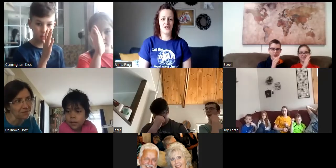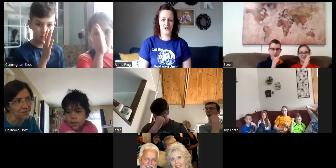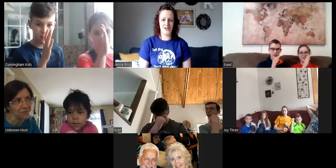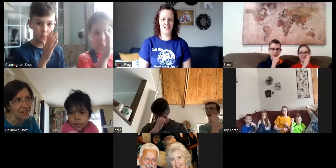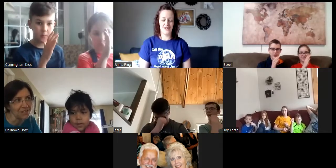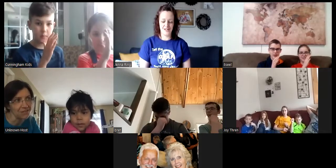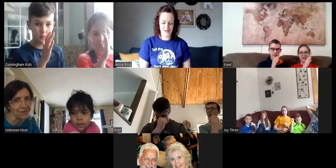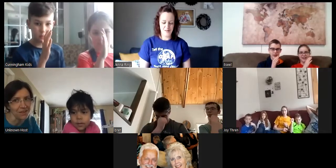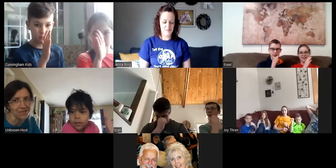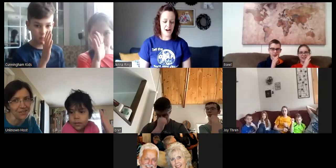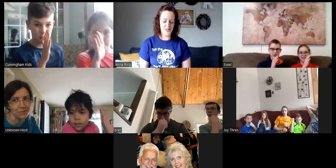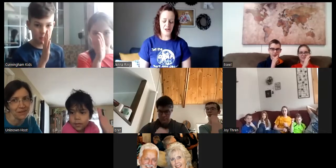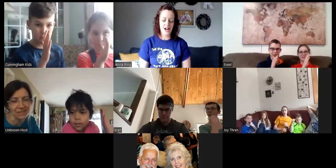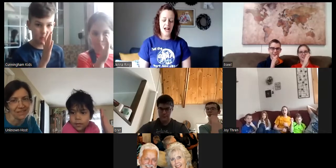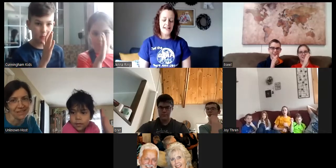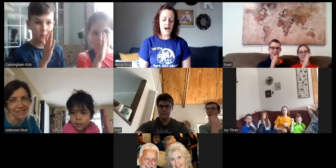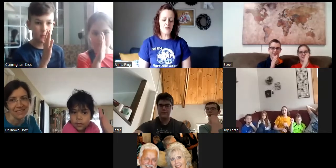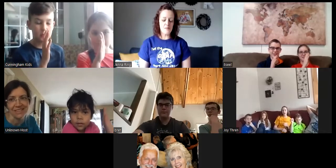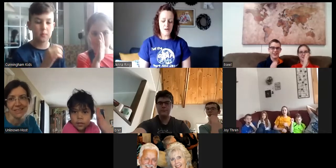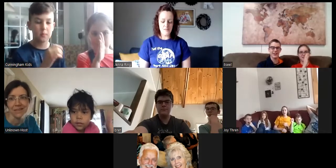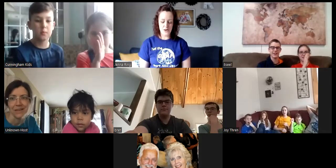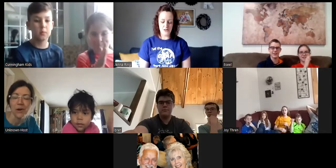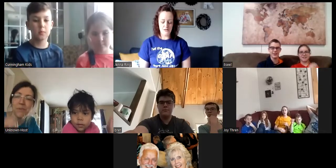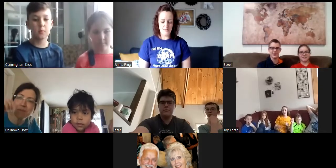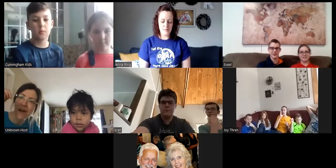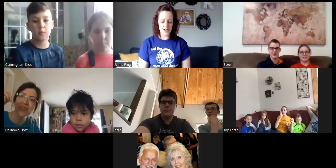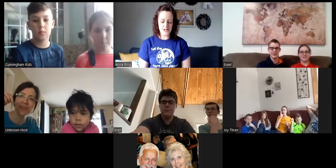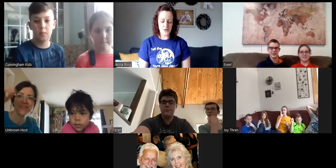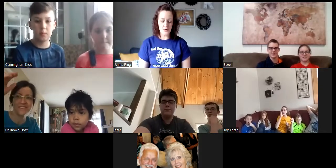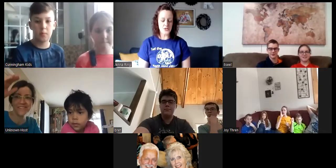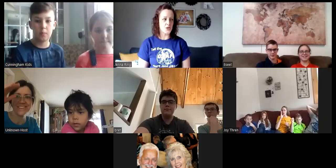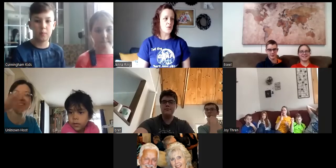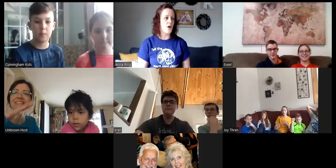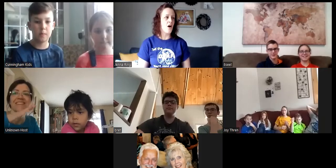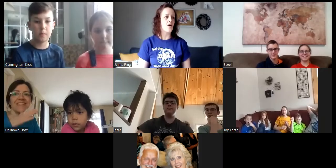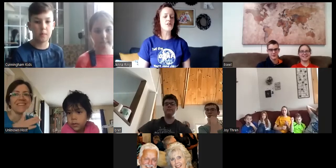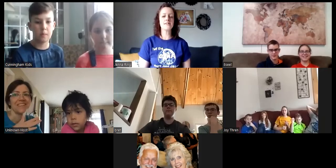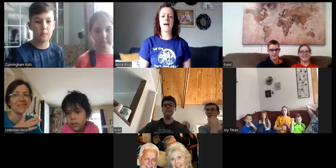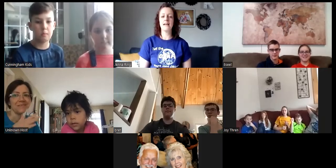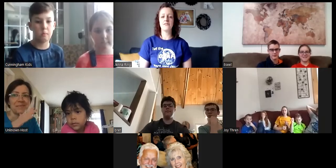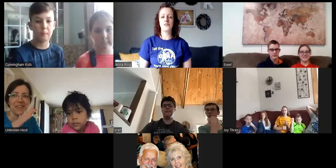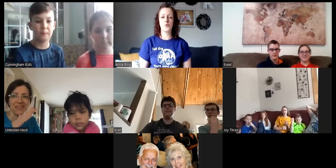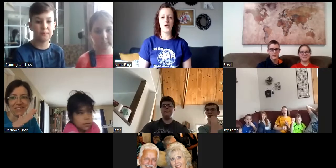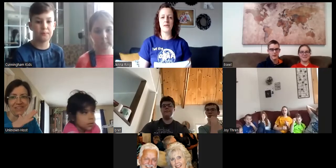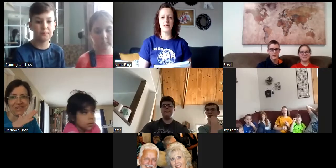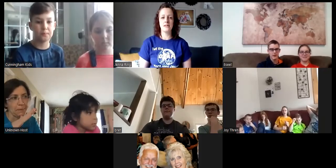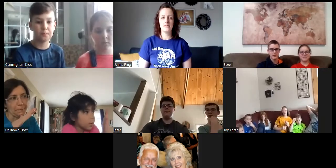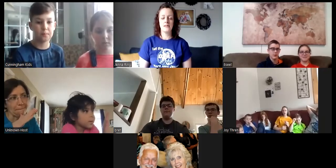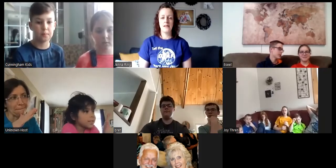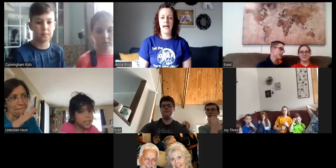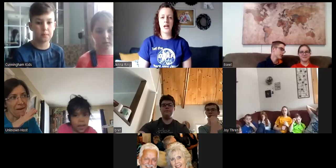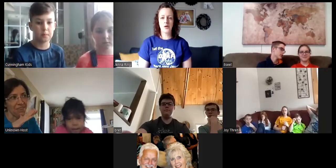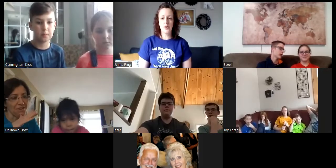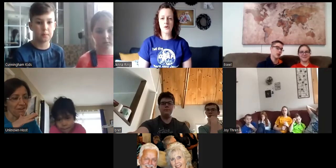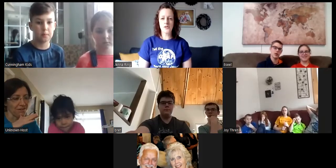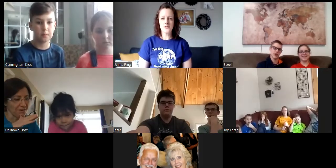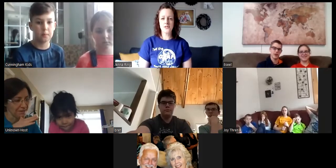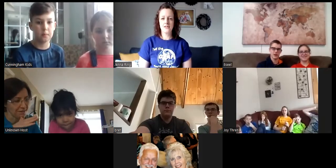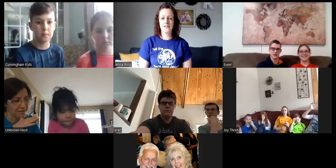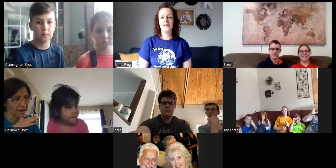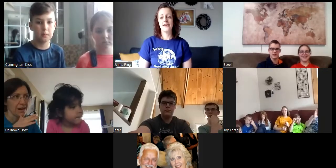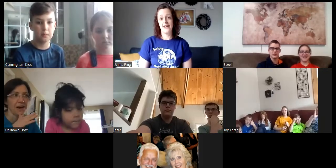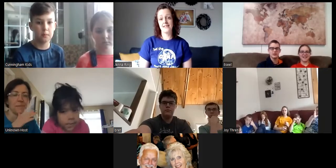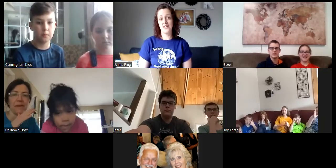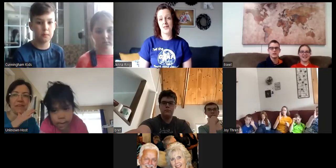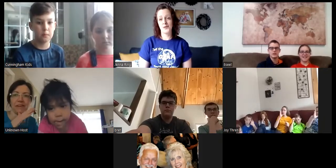Very good, mother. Now remember I told you all the signs for women and